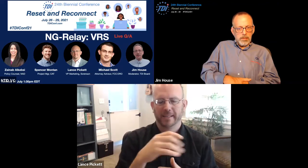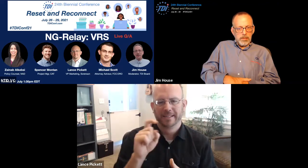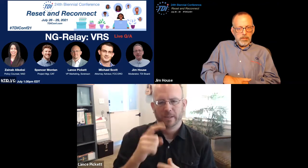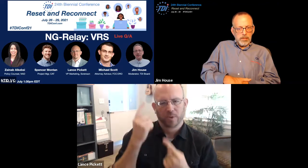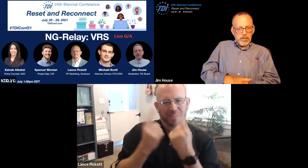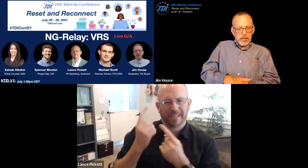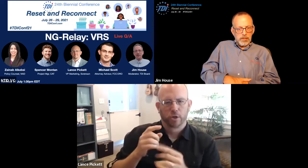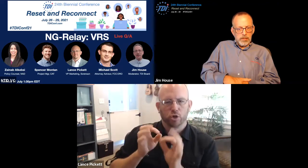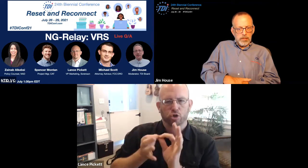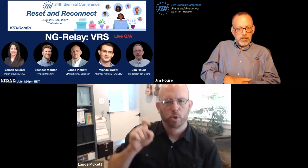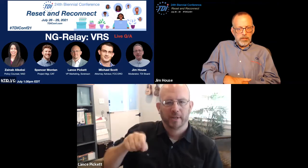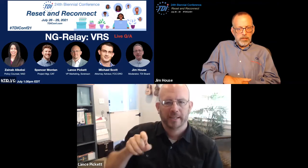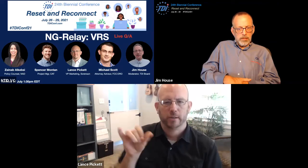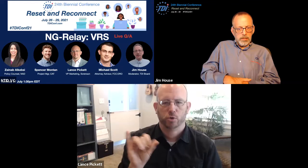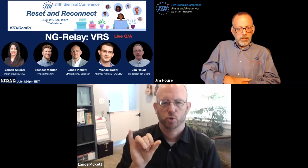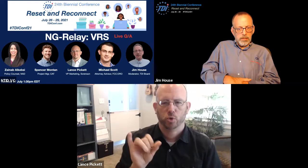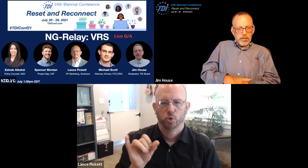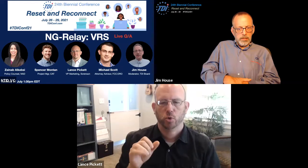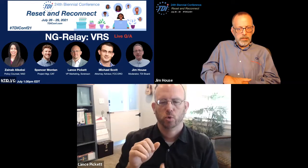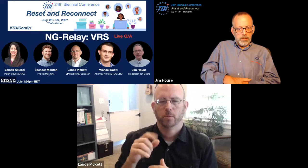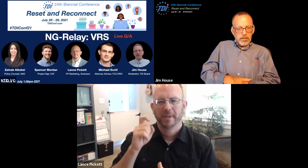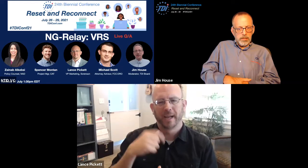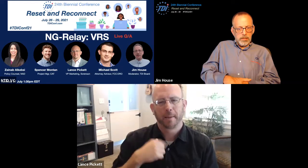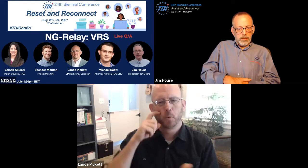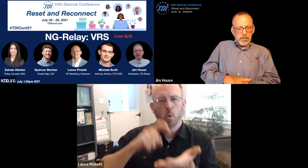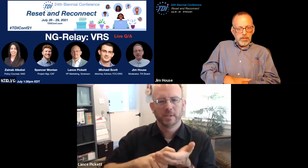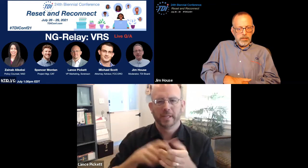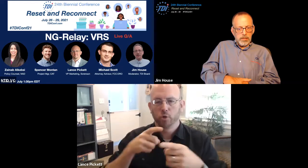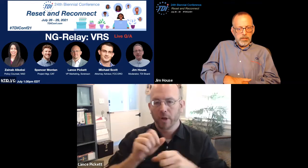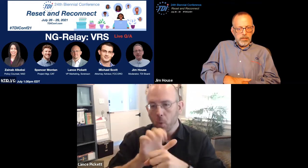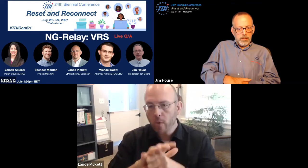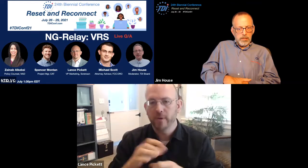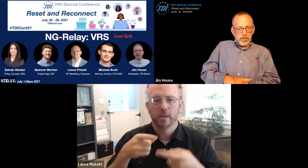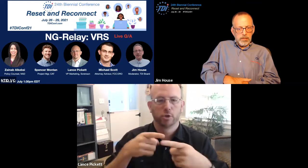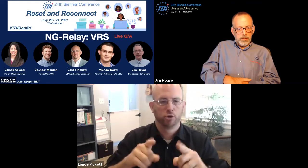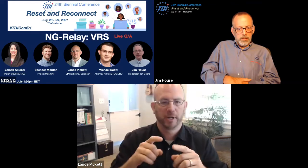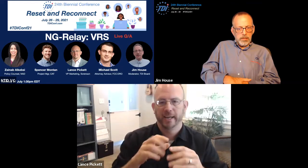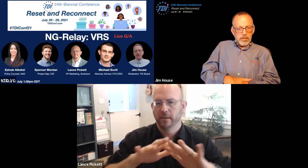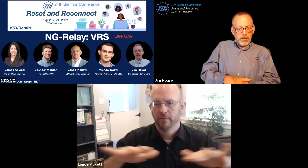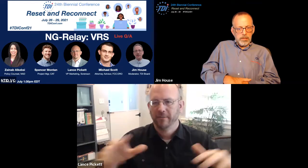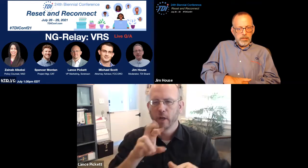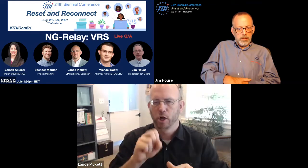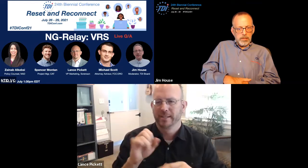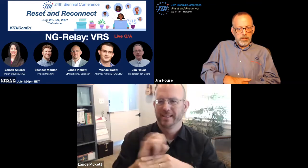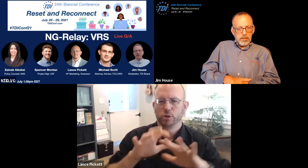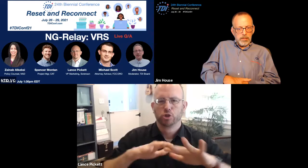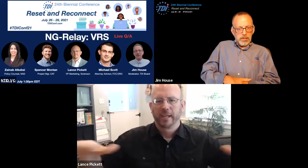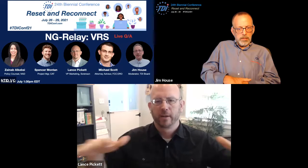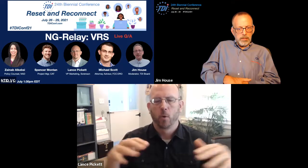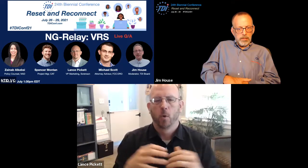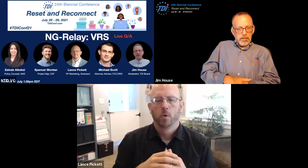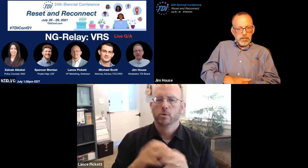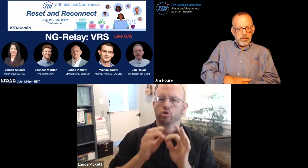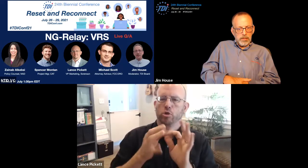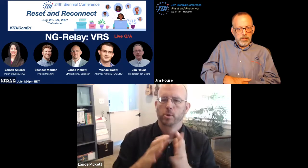corporate, big tech companies, we need to think about the interpreter needs as well. Because I've noticed that during COVID or during all these